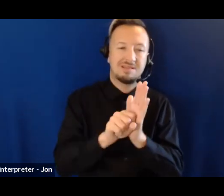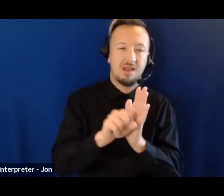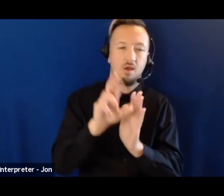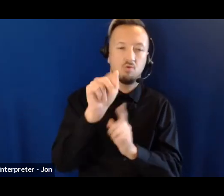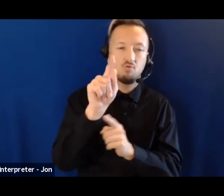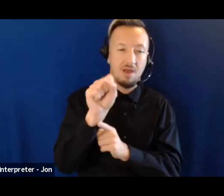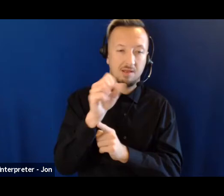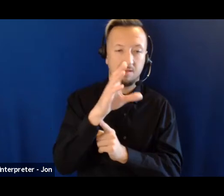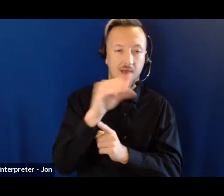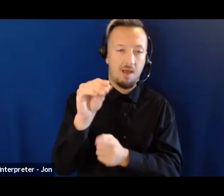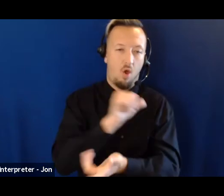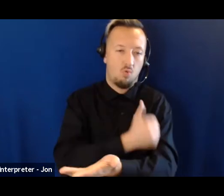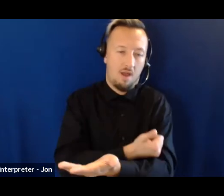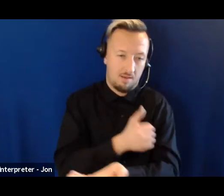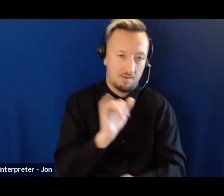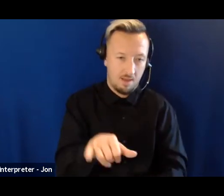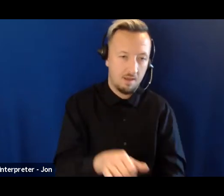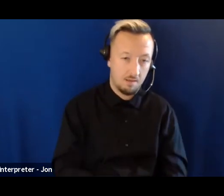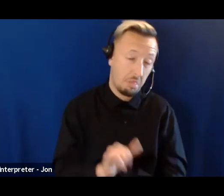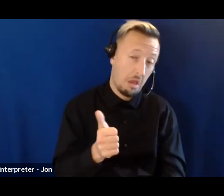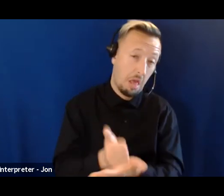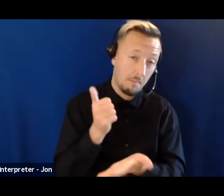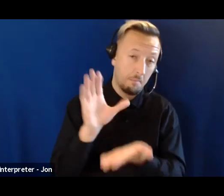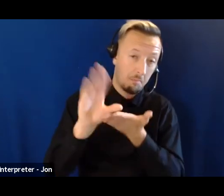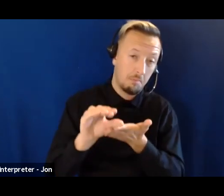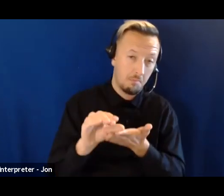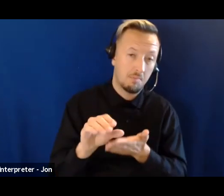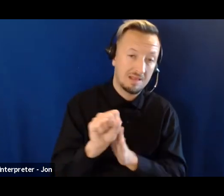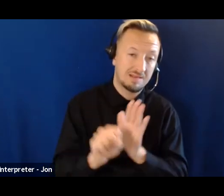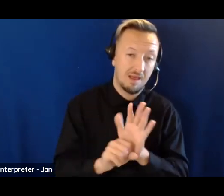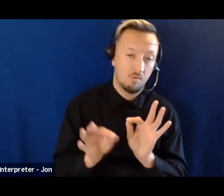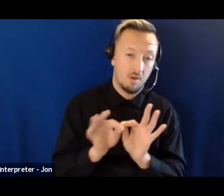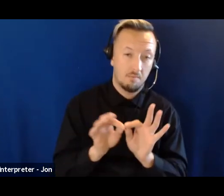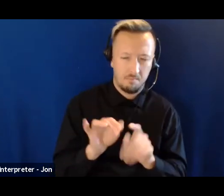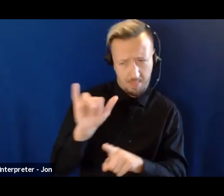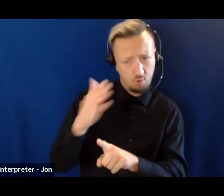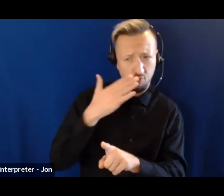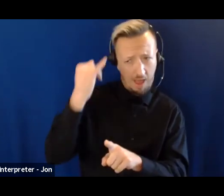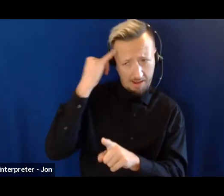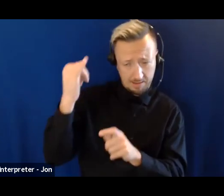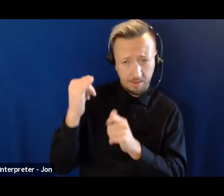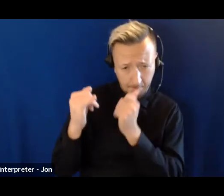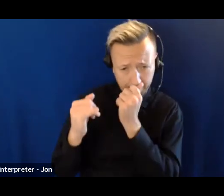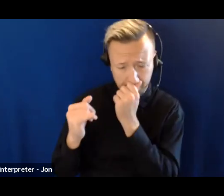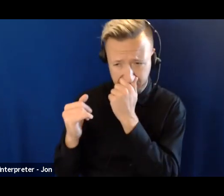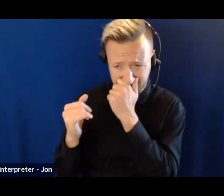That's great. That's it's helpful. That's super helpful. That's a really good idea too.